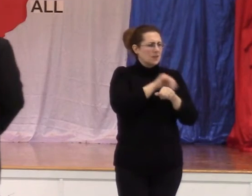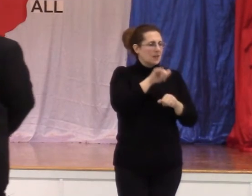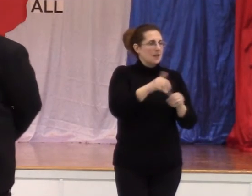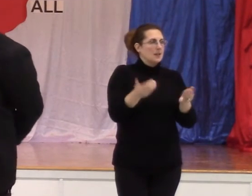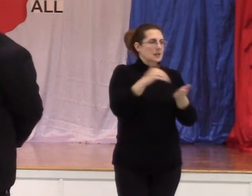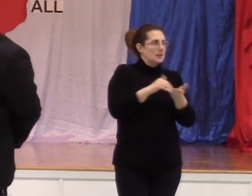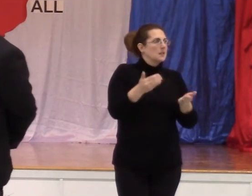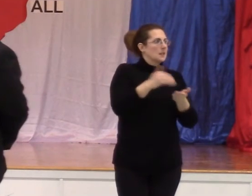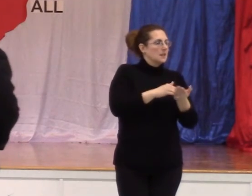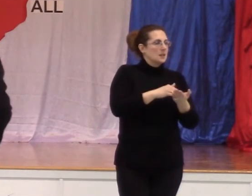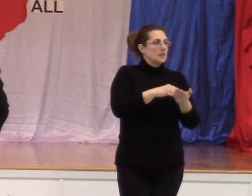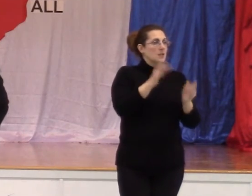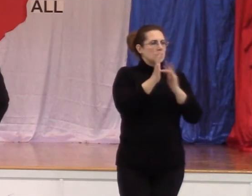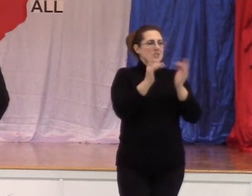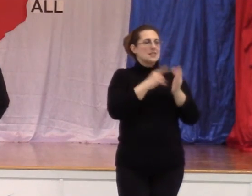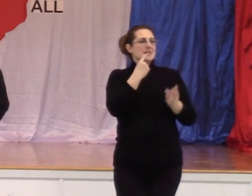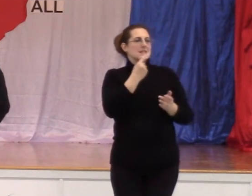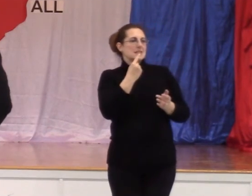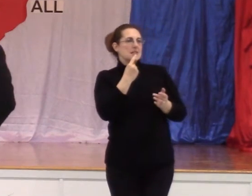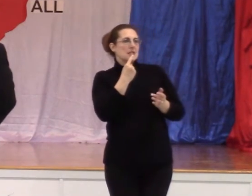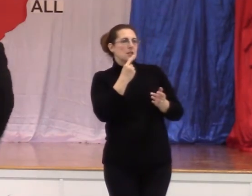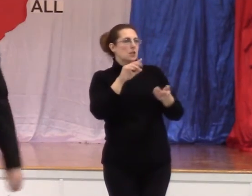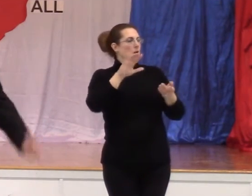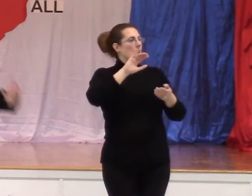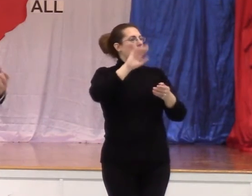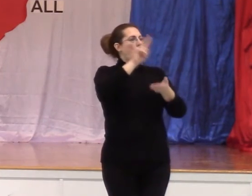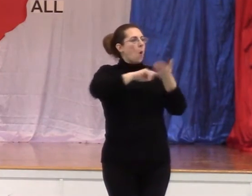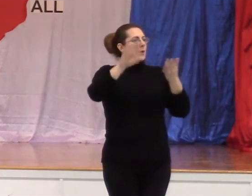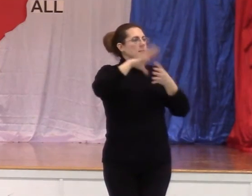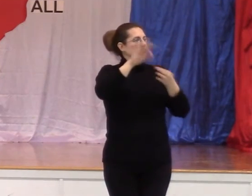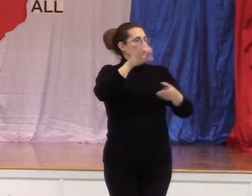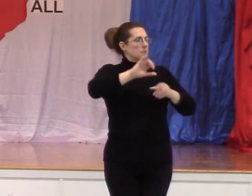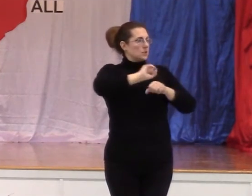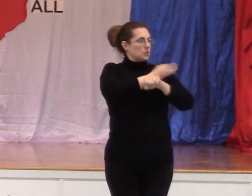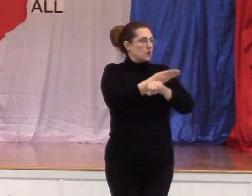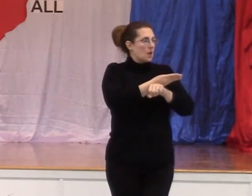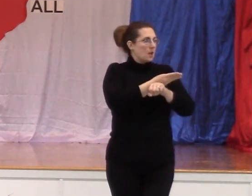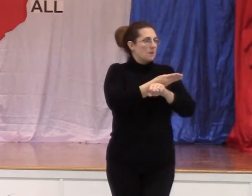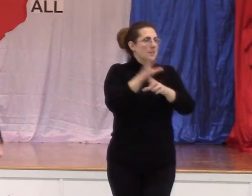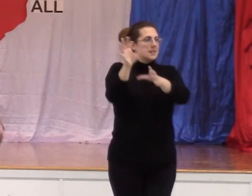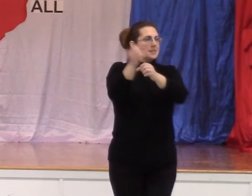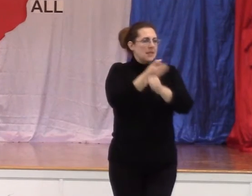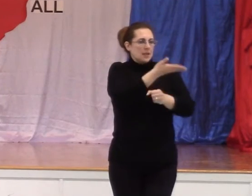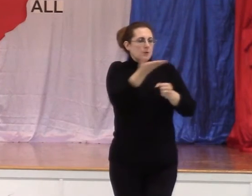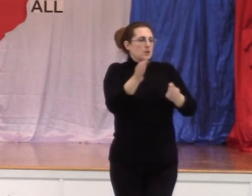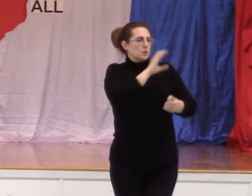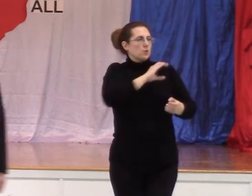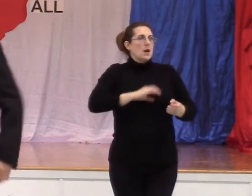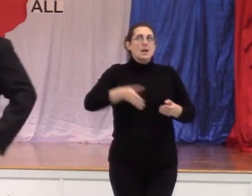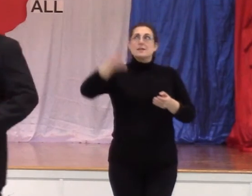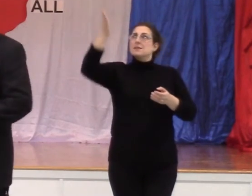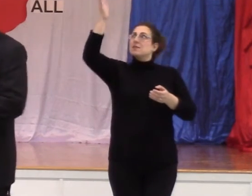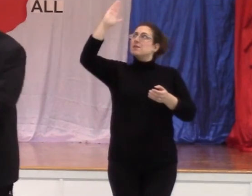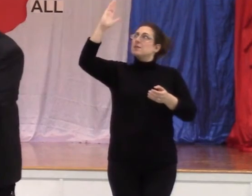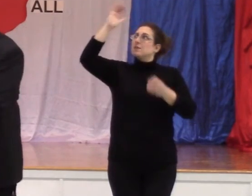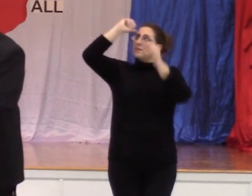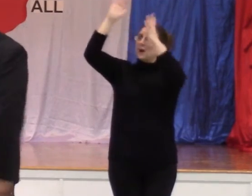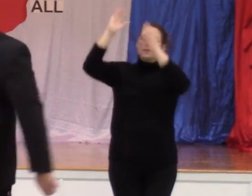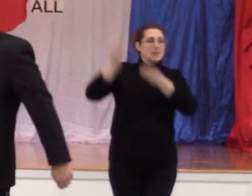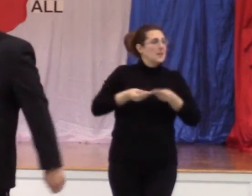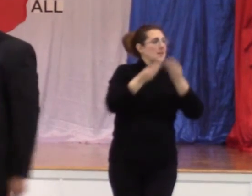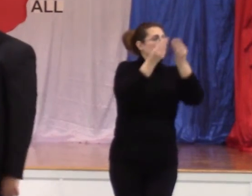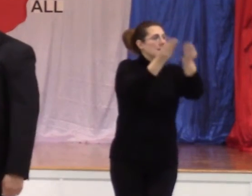This is what Jesus says when he talks about the role of the Holy Spirit, that he will take what is Christ, take what is the Father's, and he will give